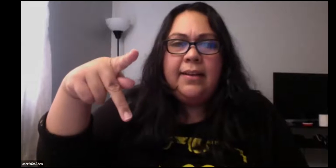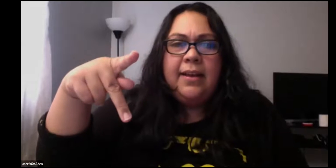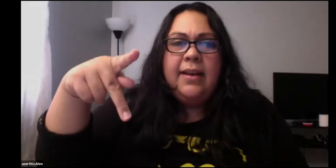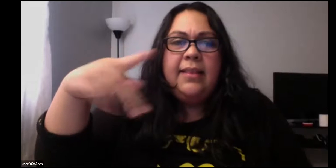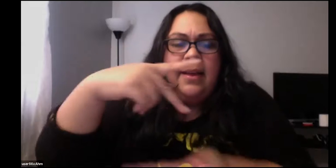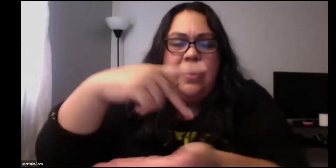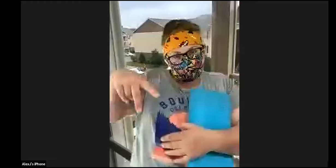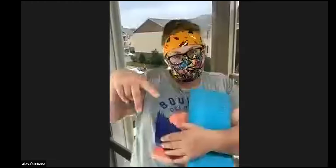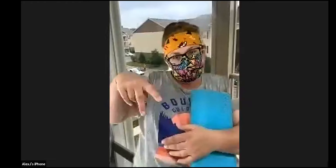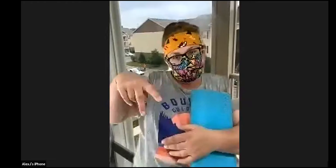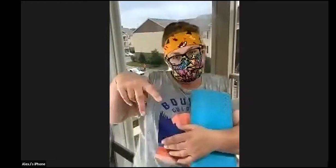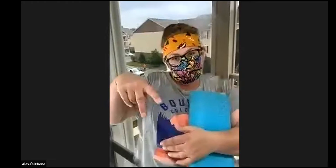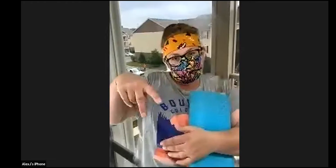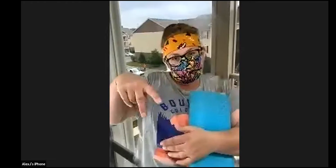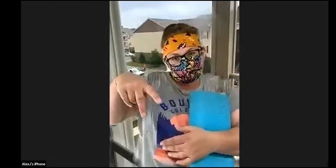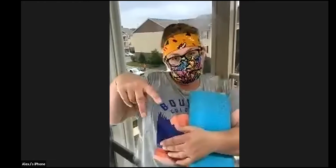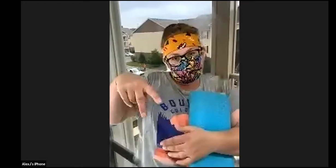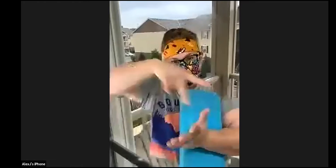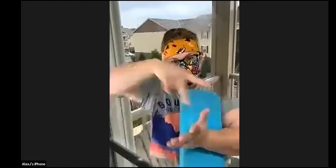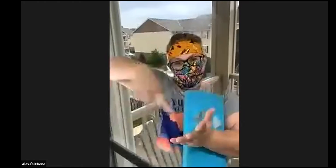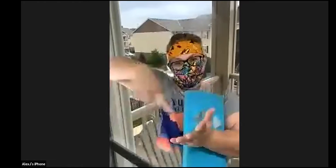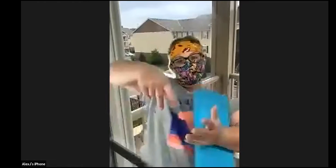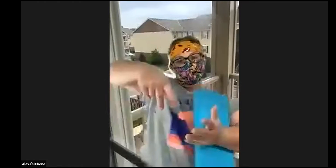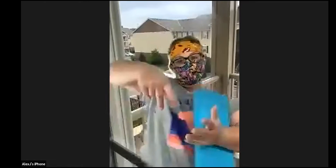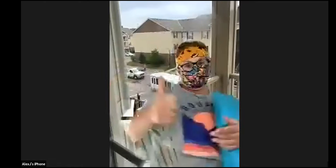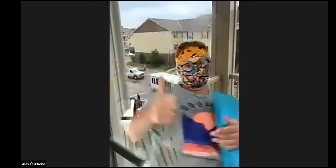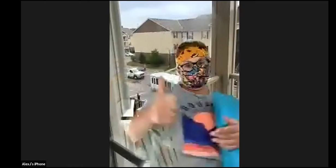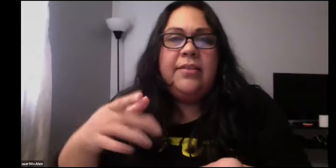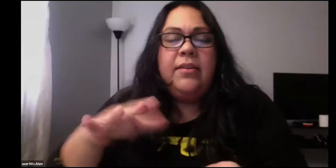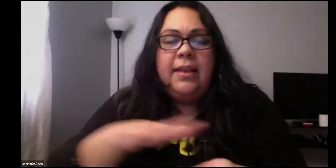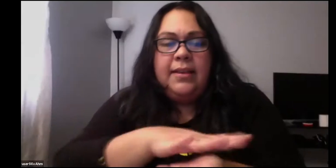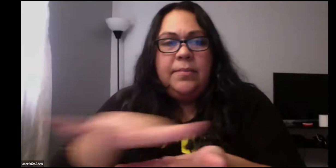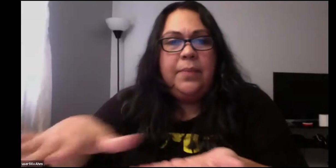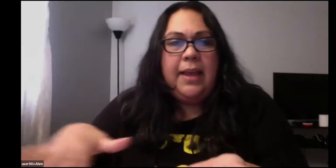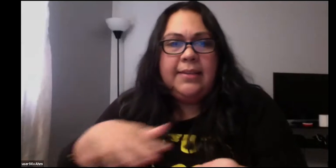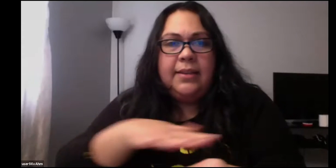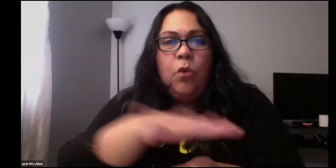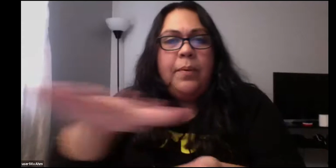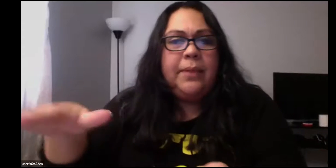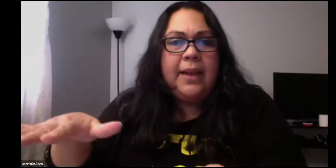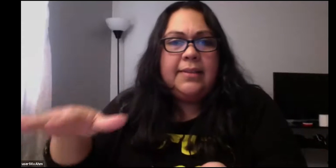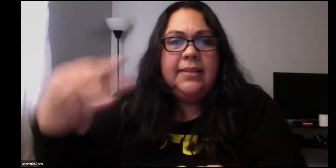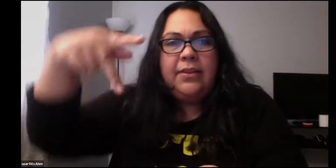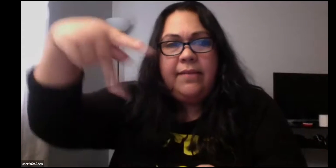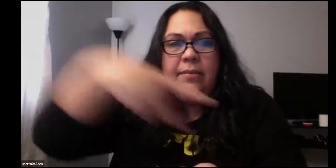Yep. Like this. Yeah. Like it's a place, an open place, and then you have the